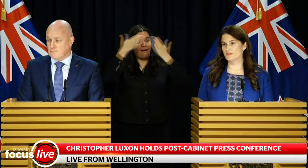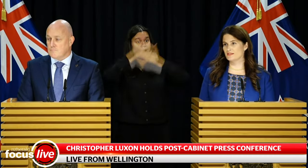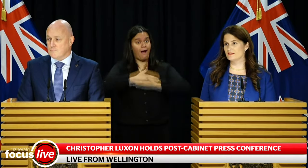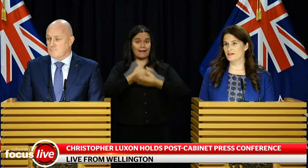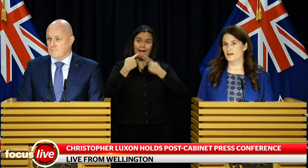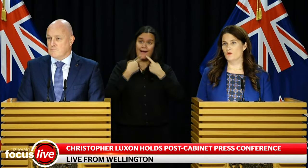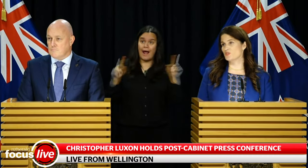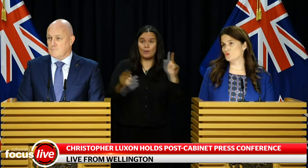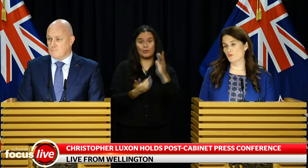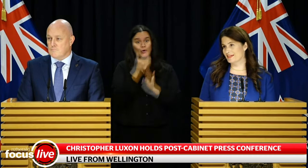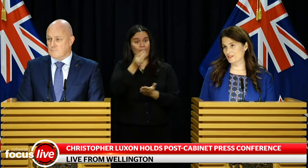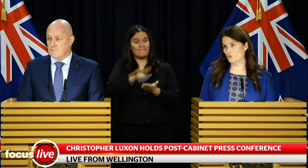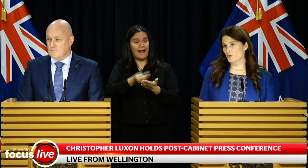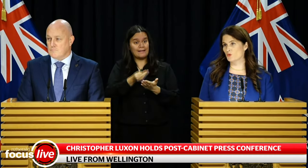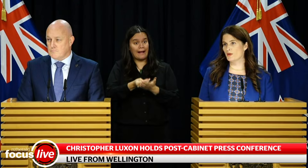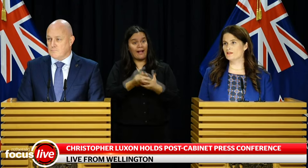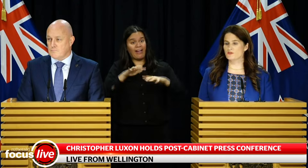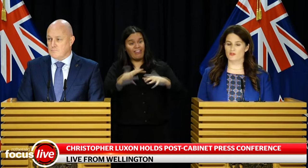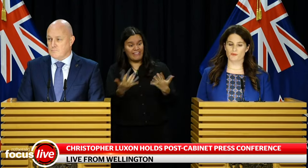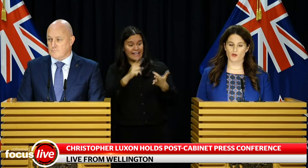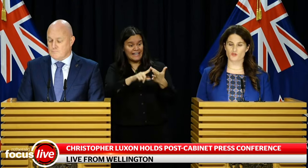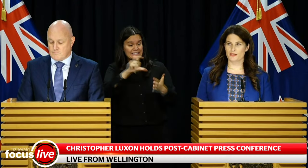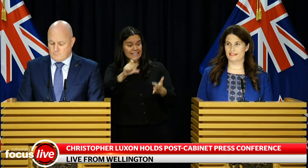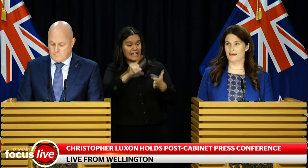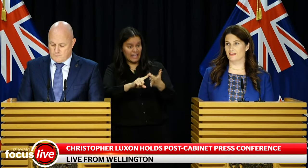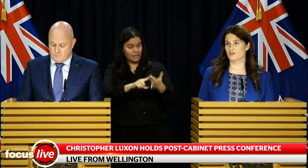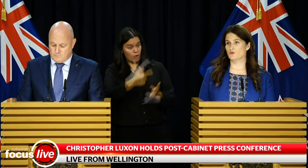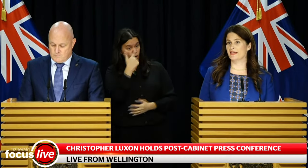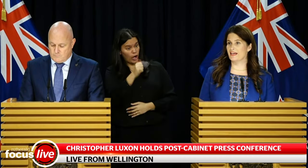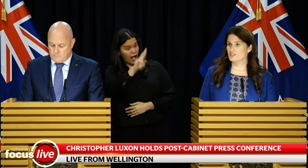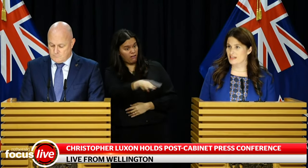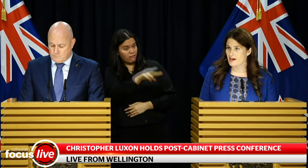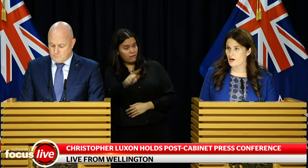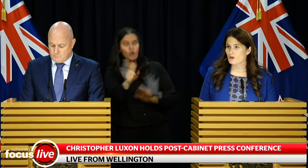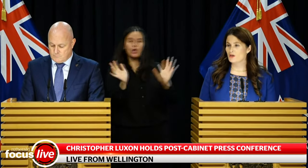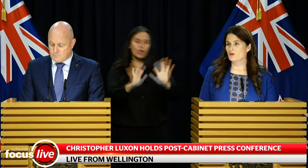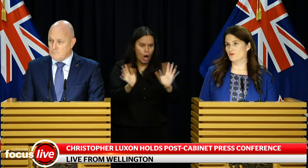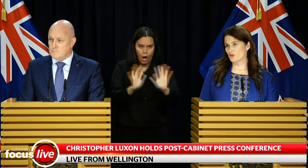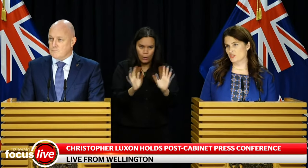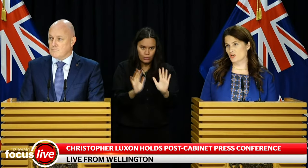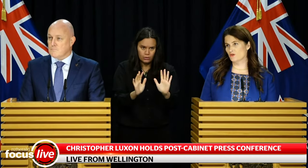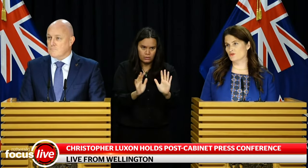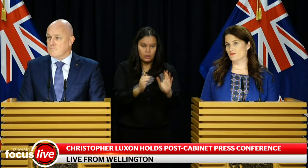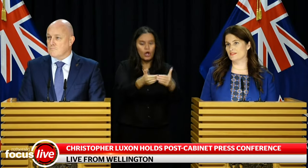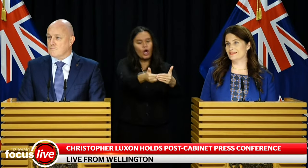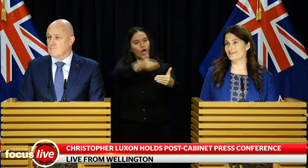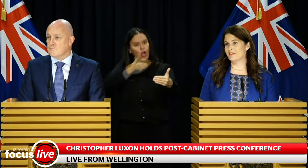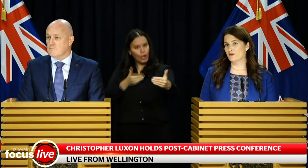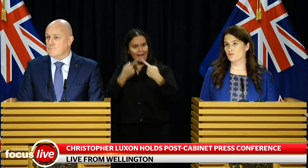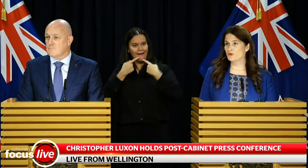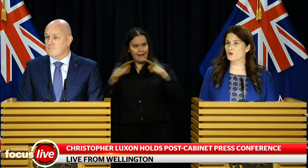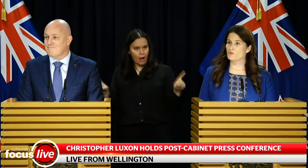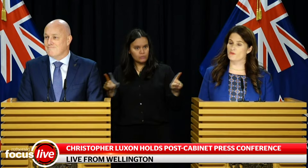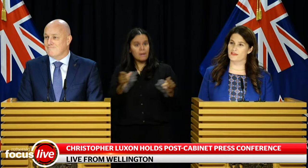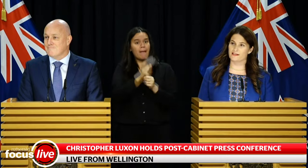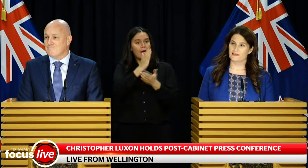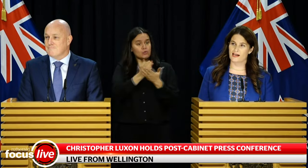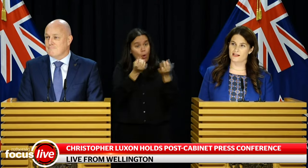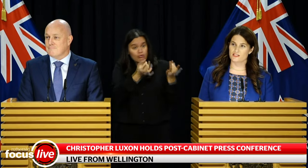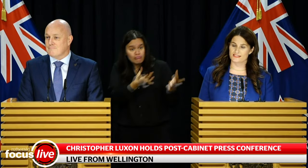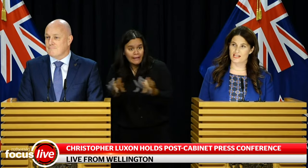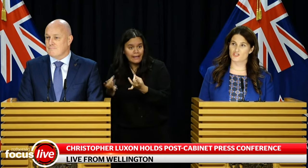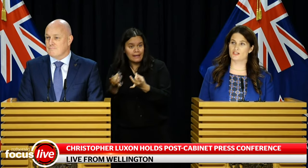ECE services. We saw that didn't work well, so the approach we're taking is to engage now with early childhood services, get their input on what